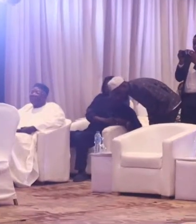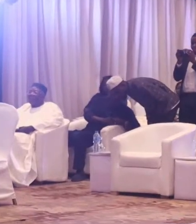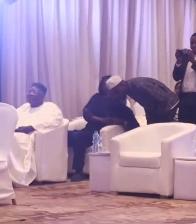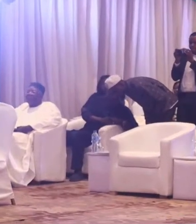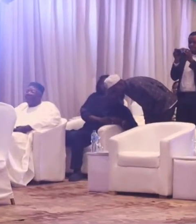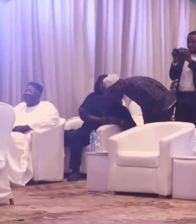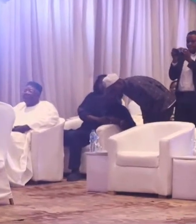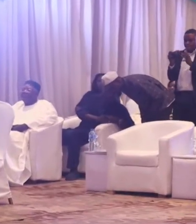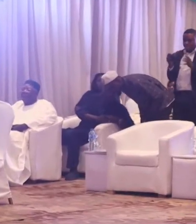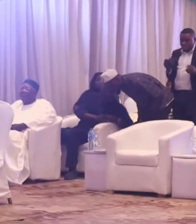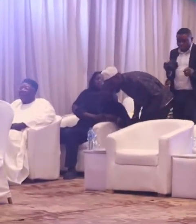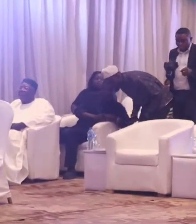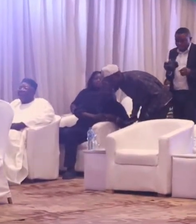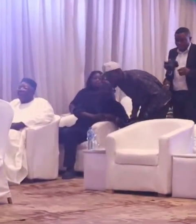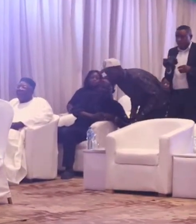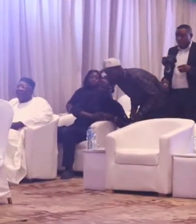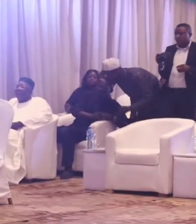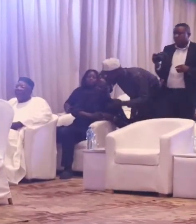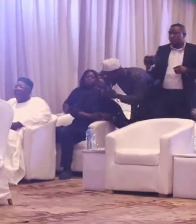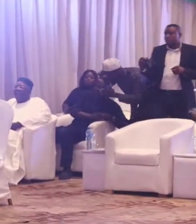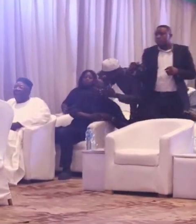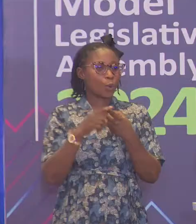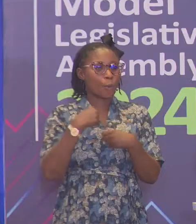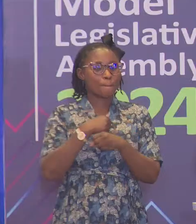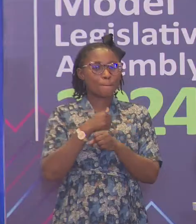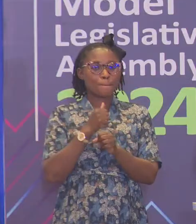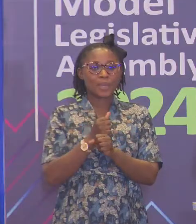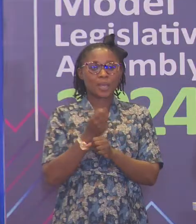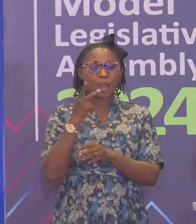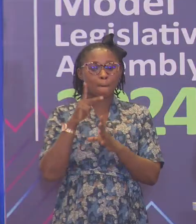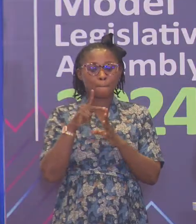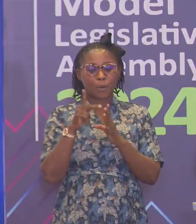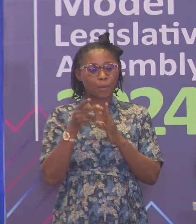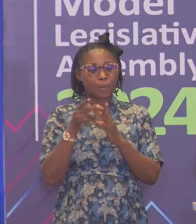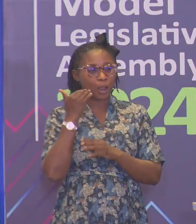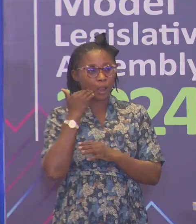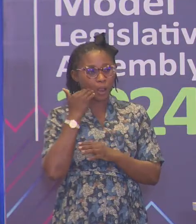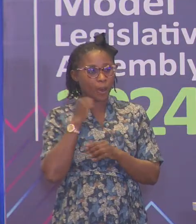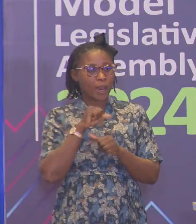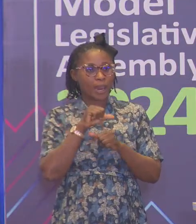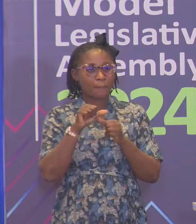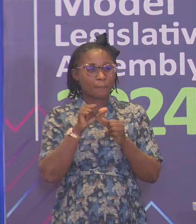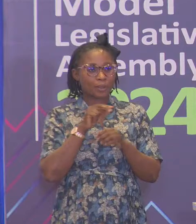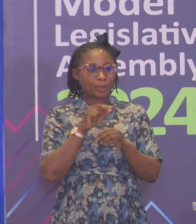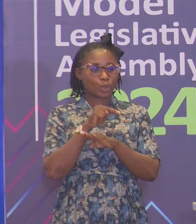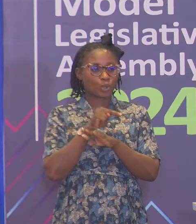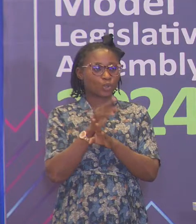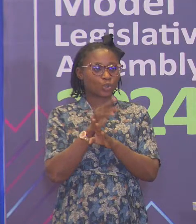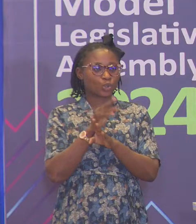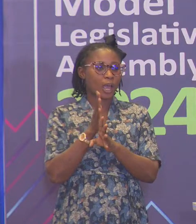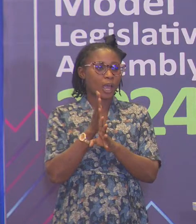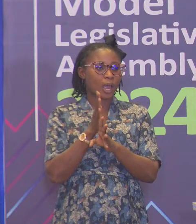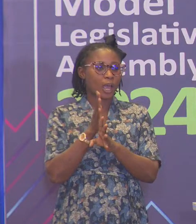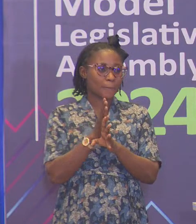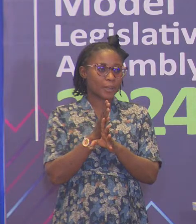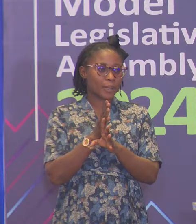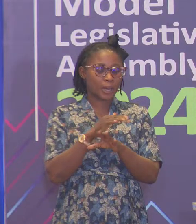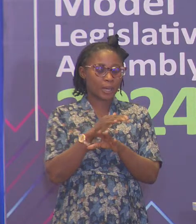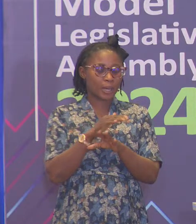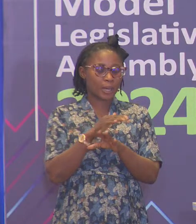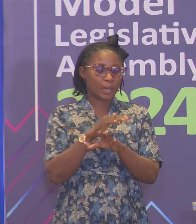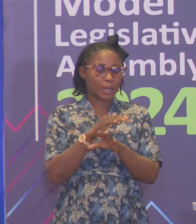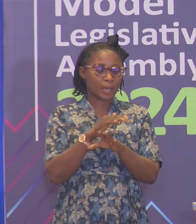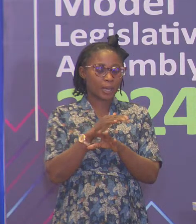helped to make the public to know what National Assembly is doing.